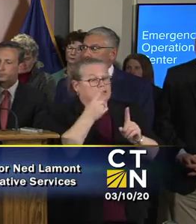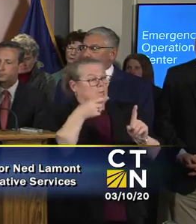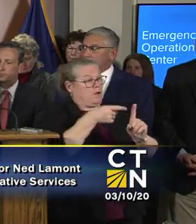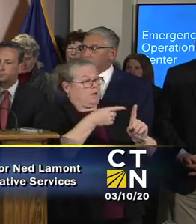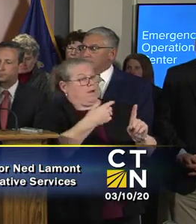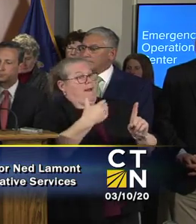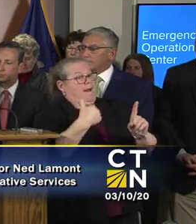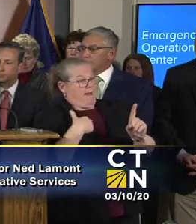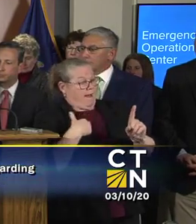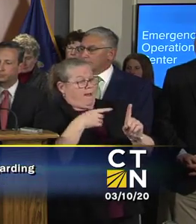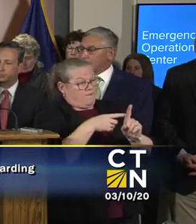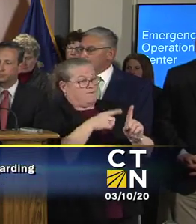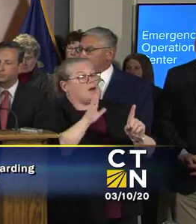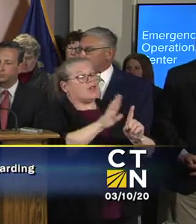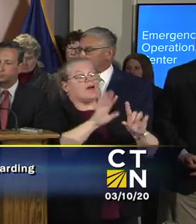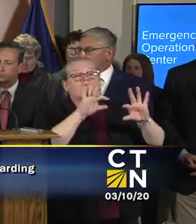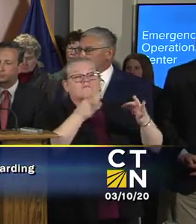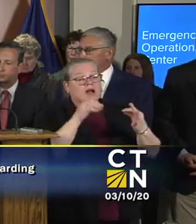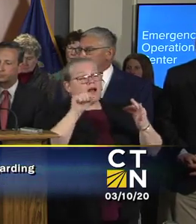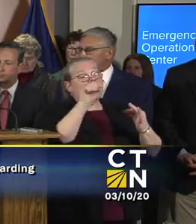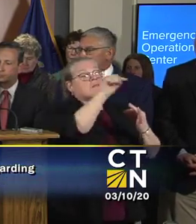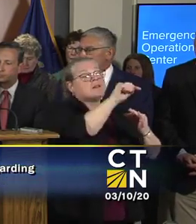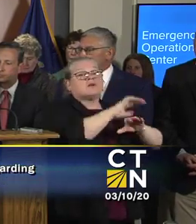sure we're taking every precaution.